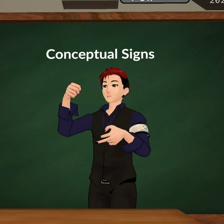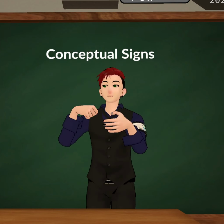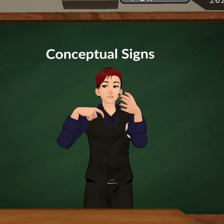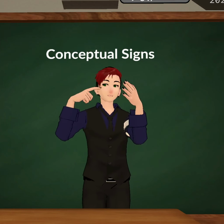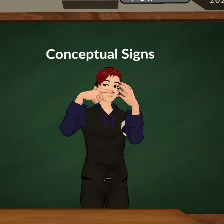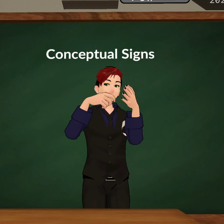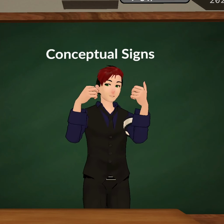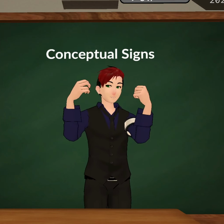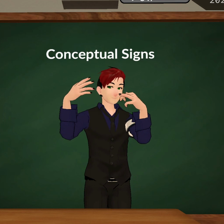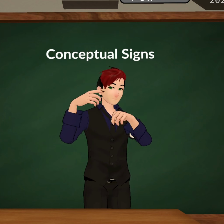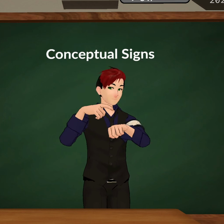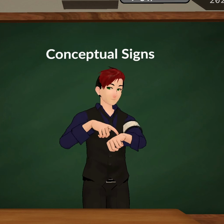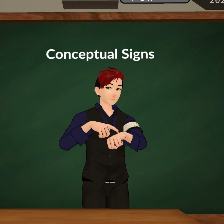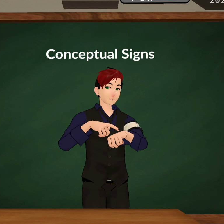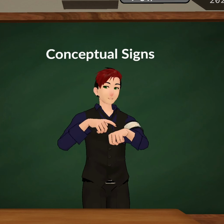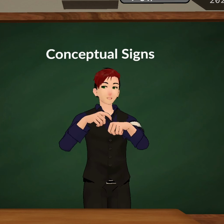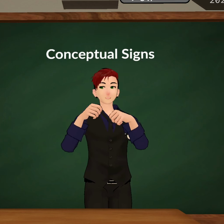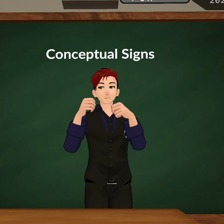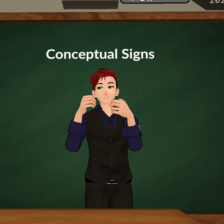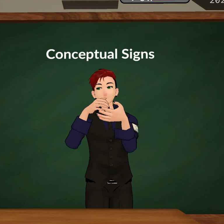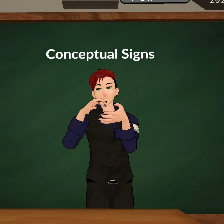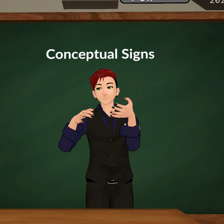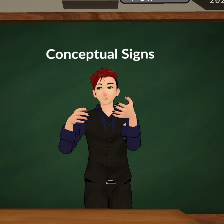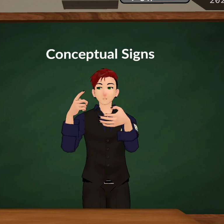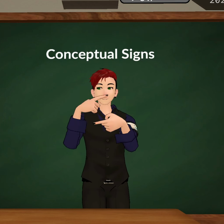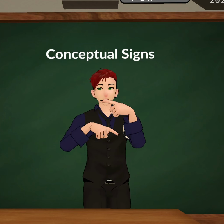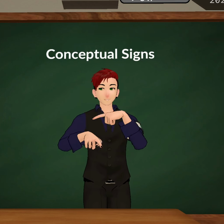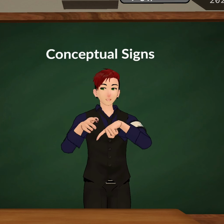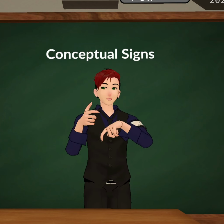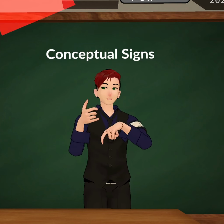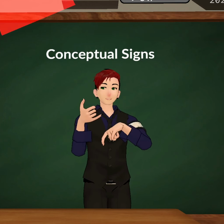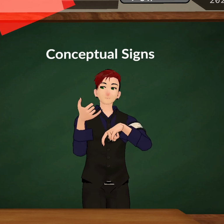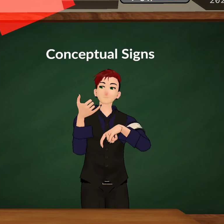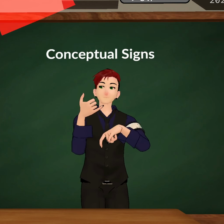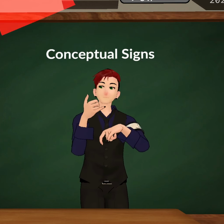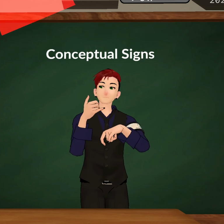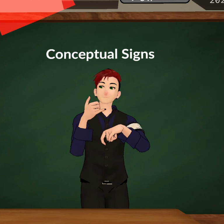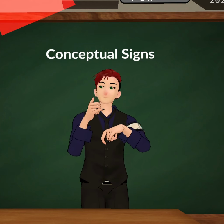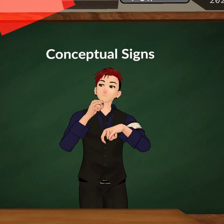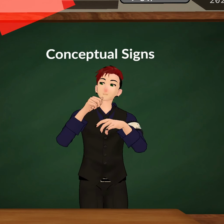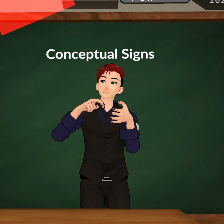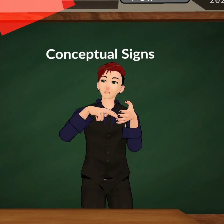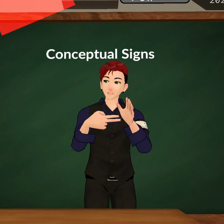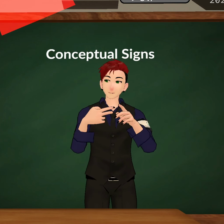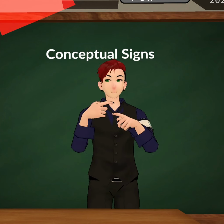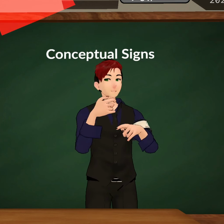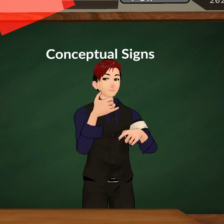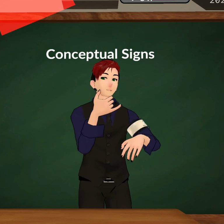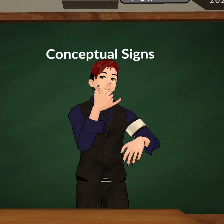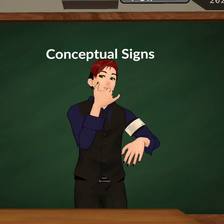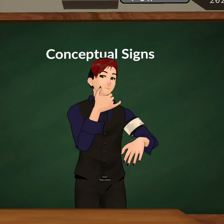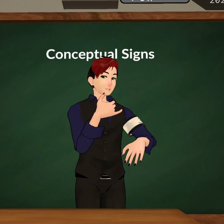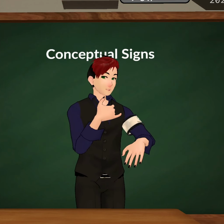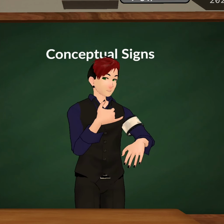So I've noticed many times students will sign not on purpose, but like